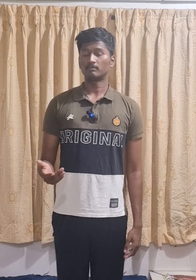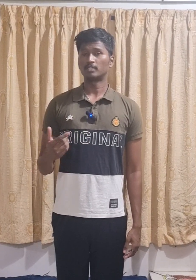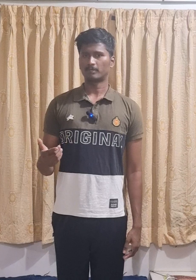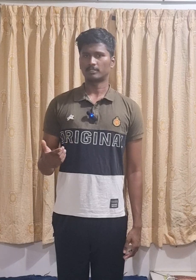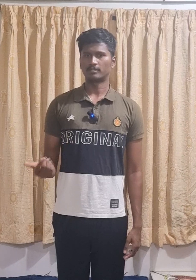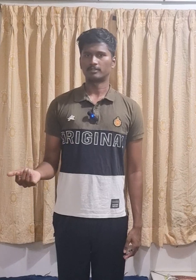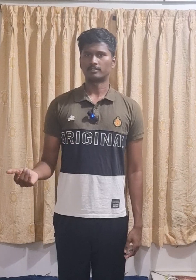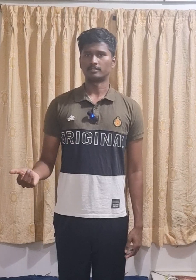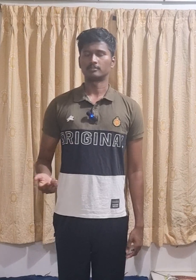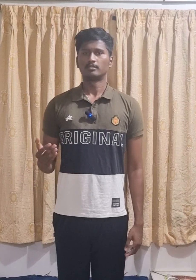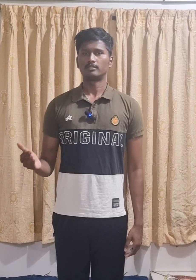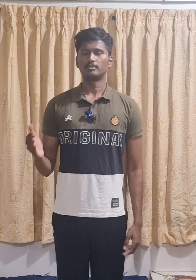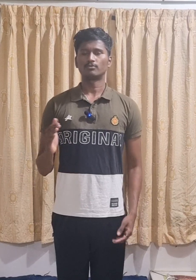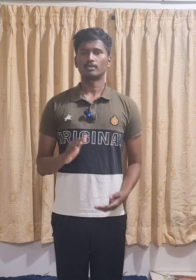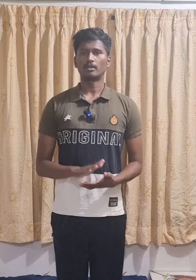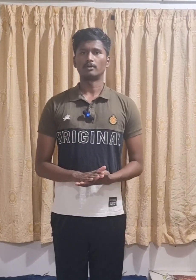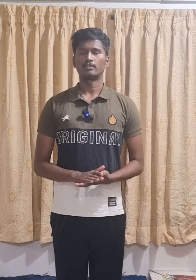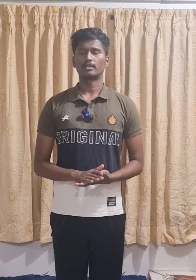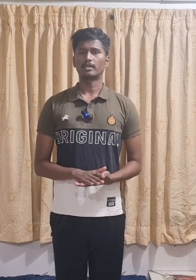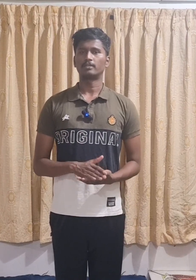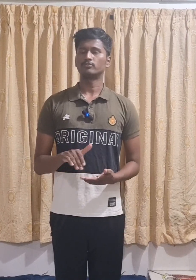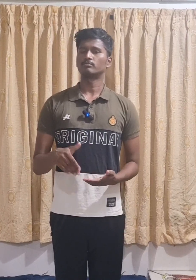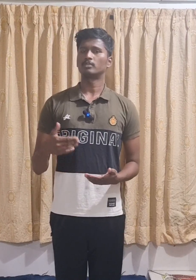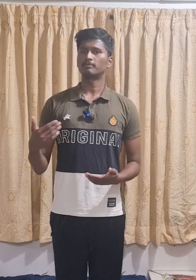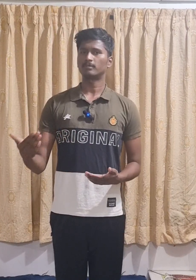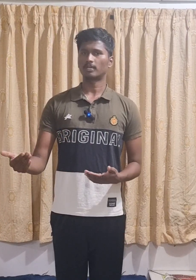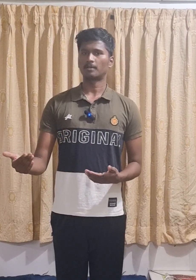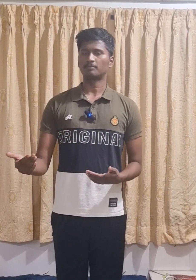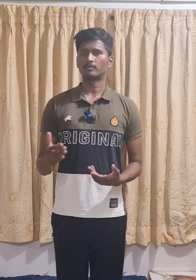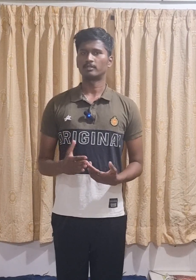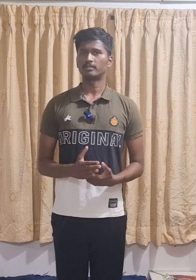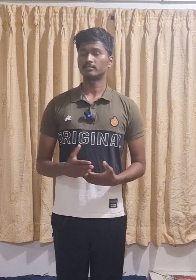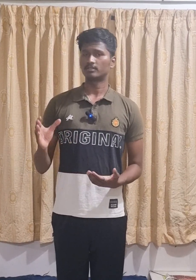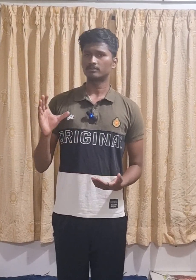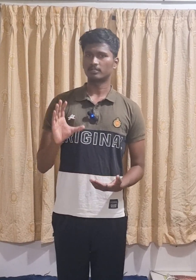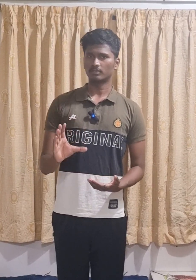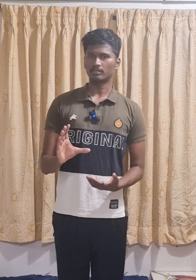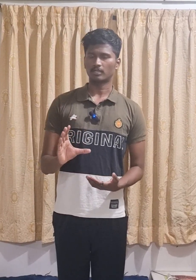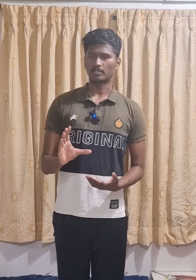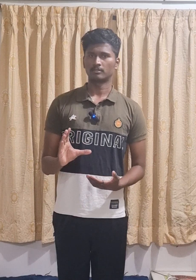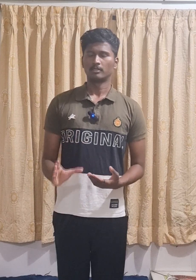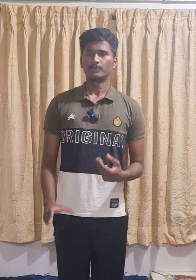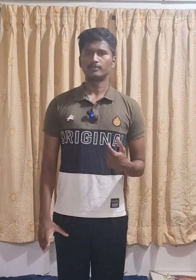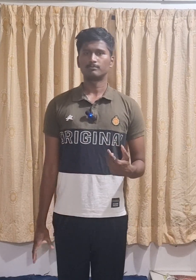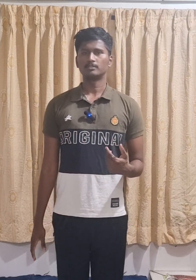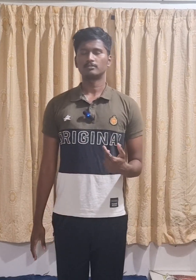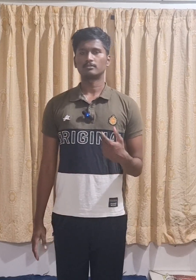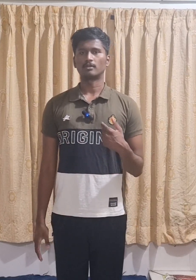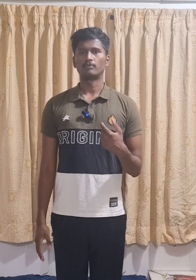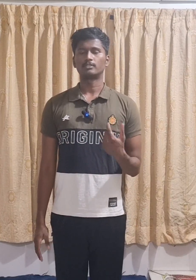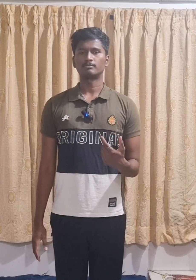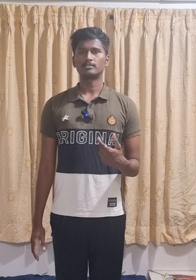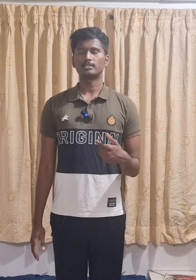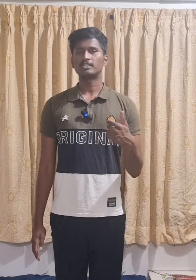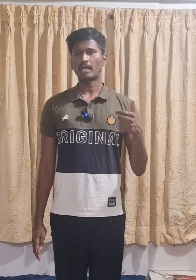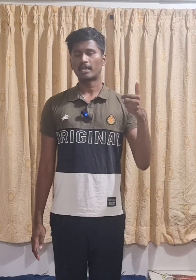multipath inheritance. In this way, they can use multiple types of inheritance in a single class, which means it can have